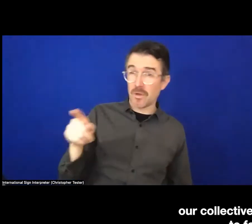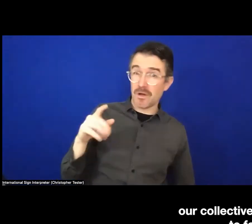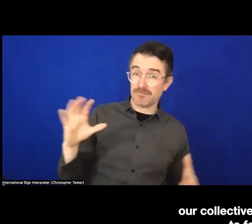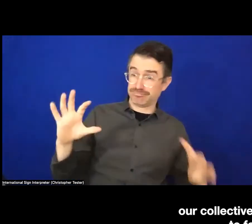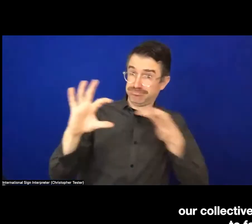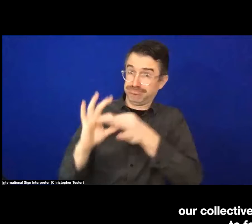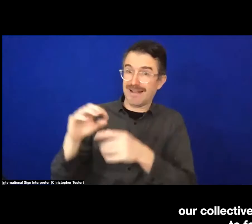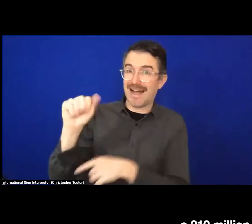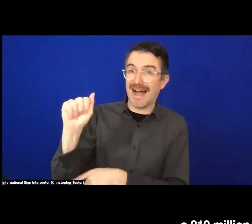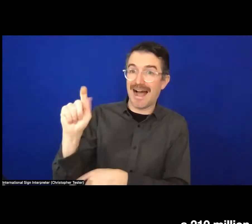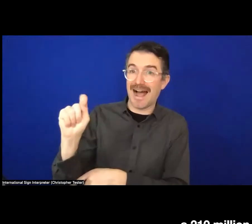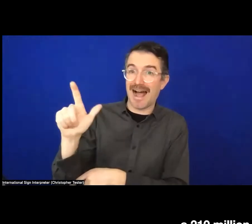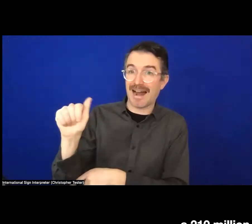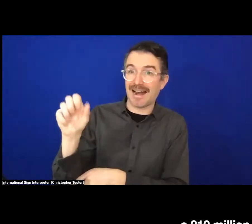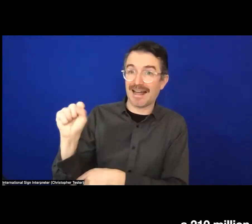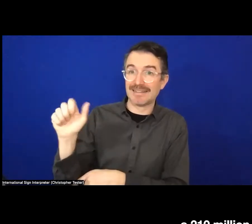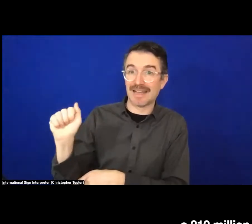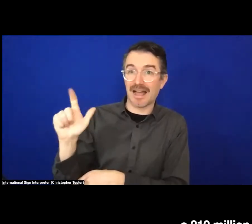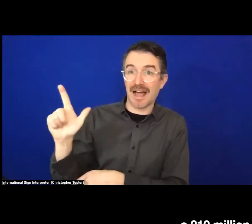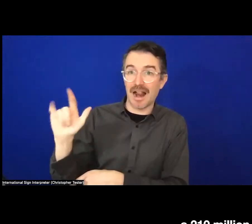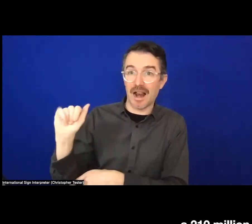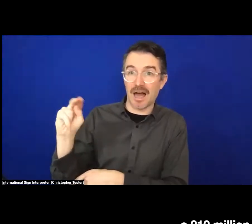area. To foot the bill,